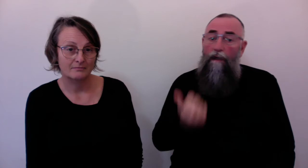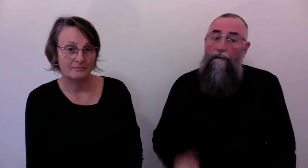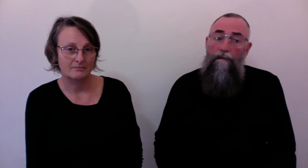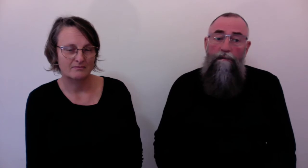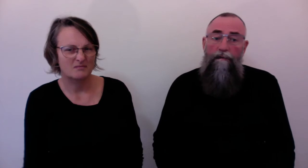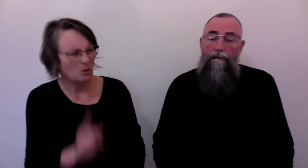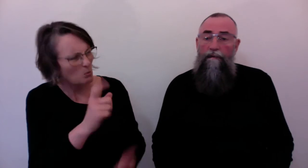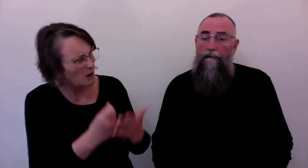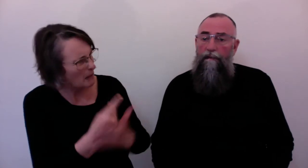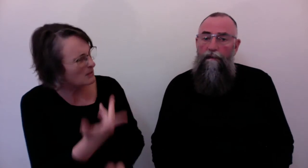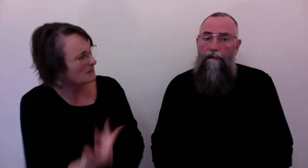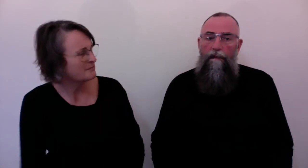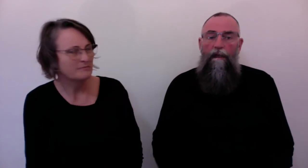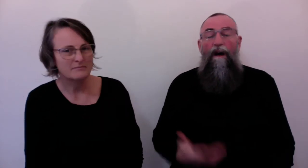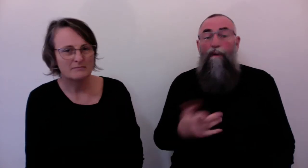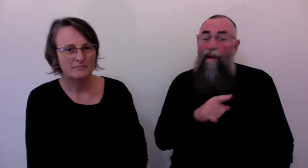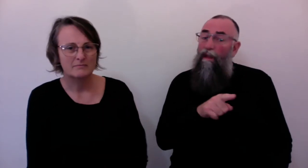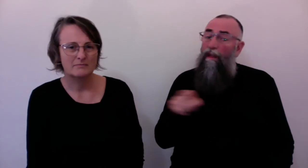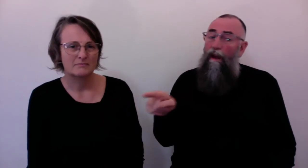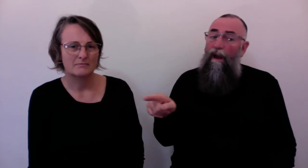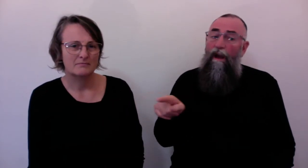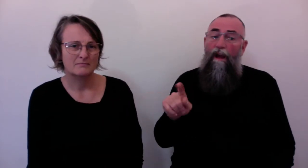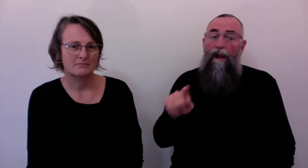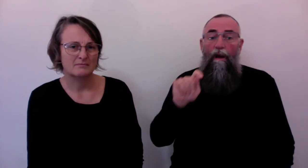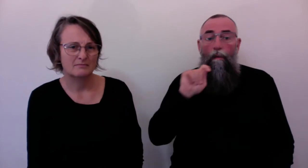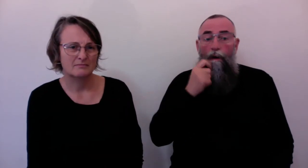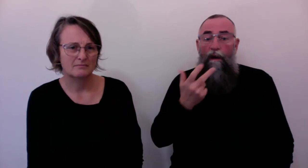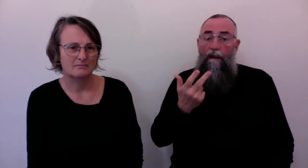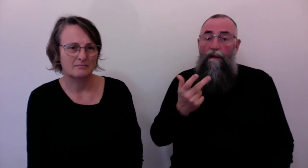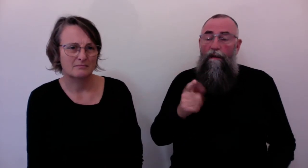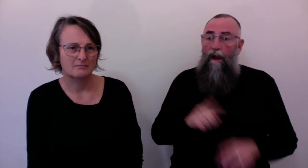happened? They would physically hurt me,